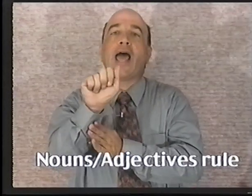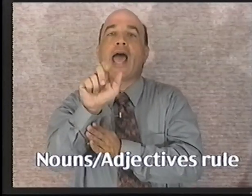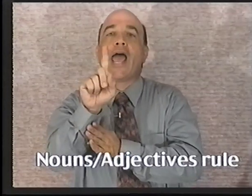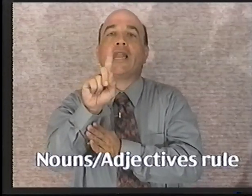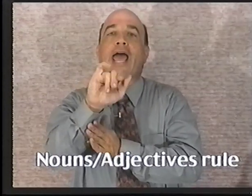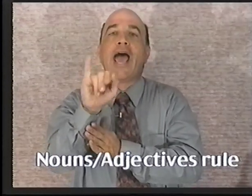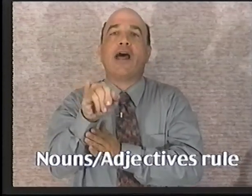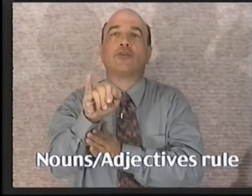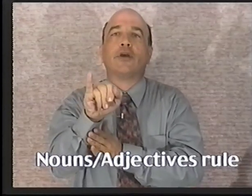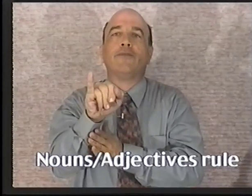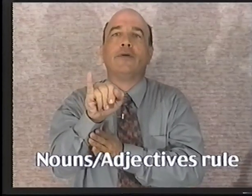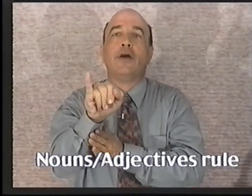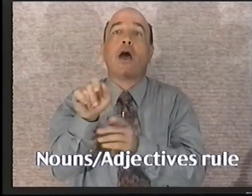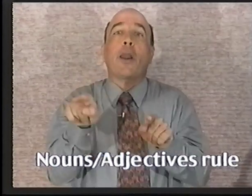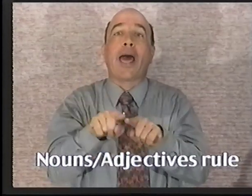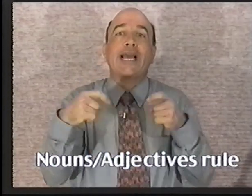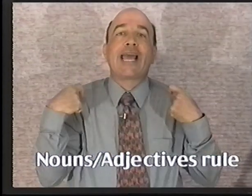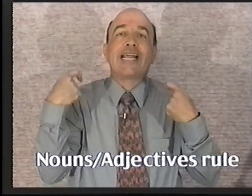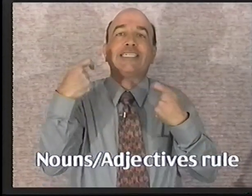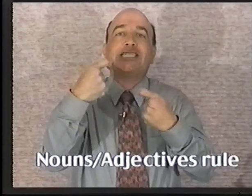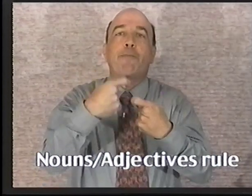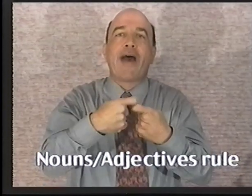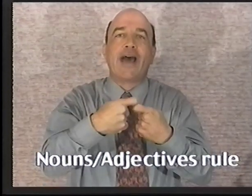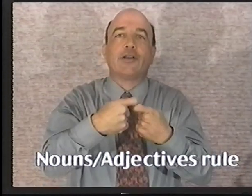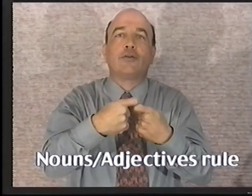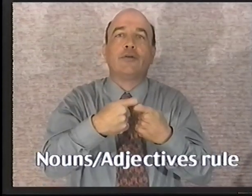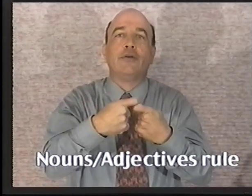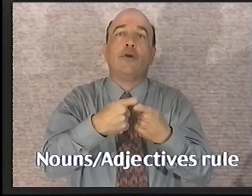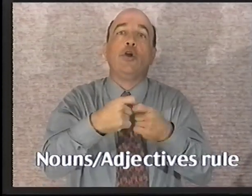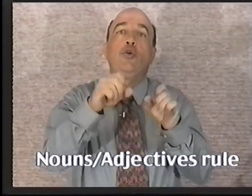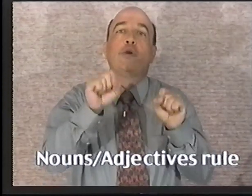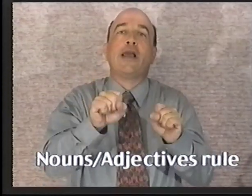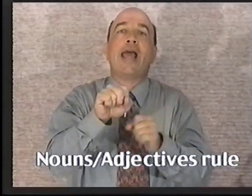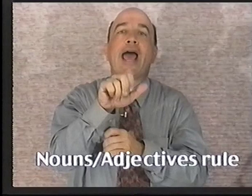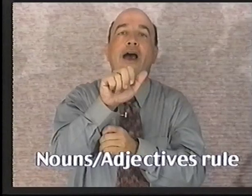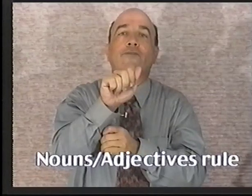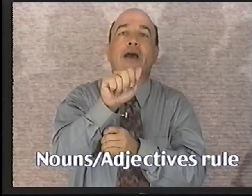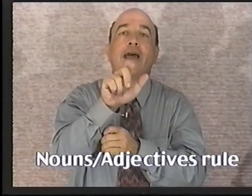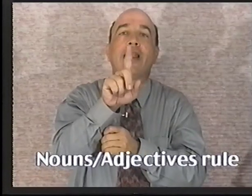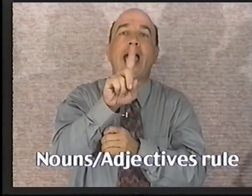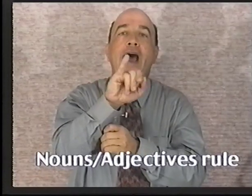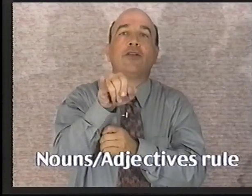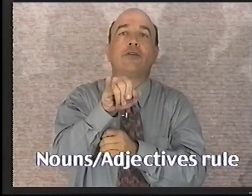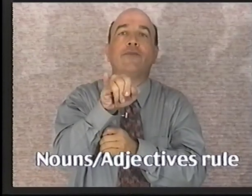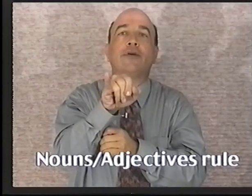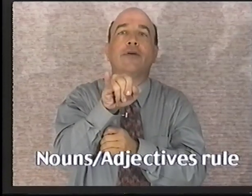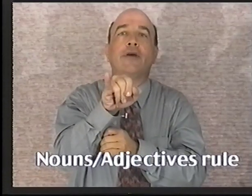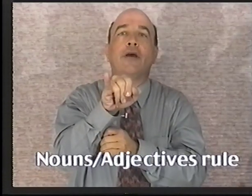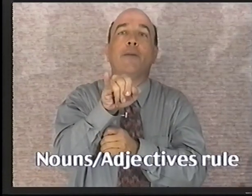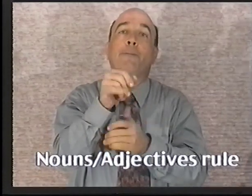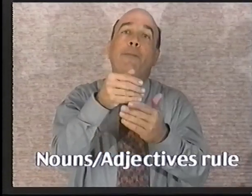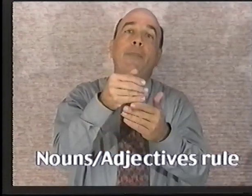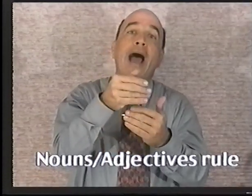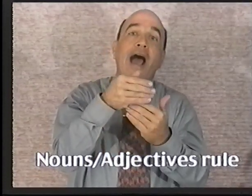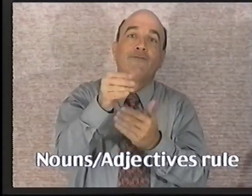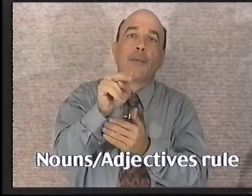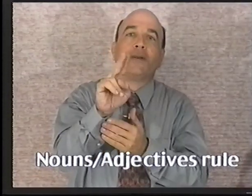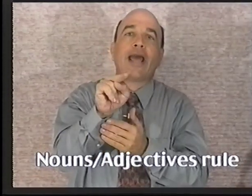and adjective. Like in Spanish, you can have an adjective after the noun,